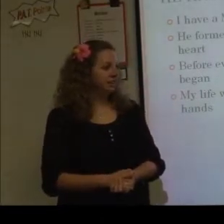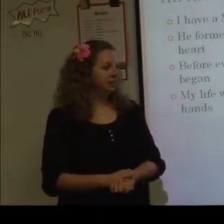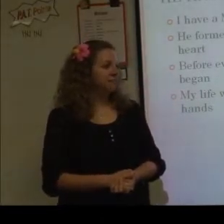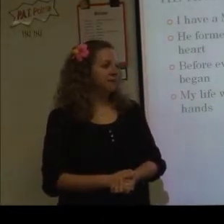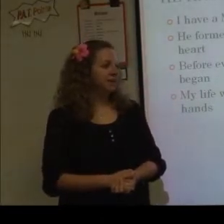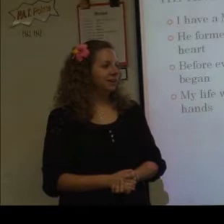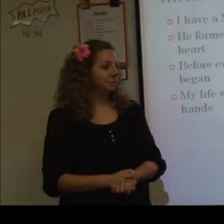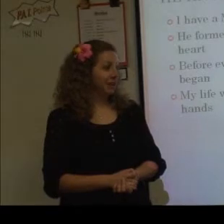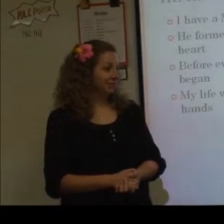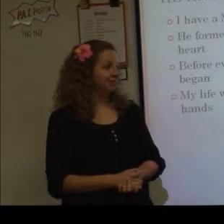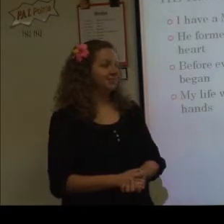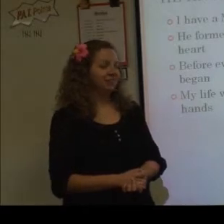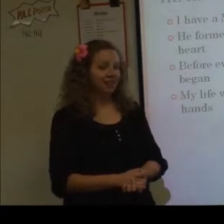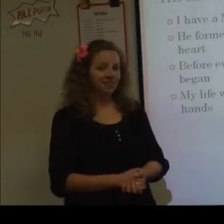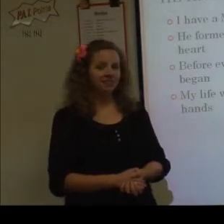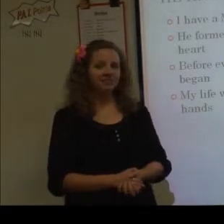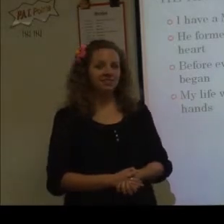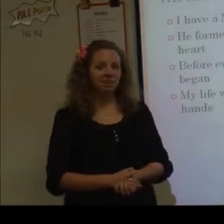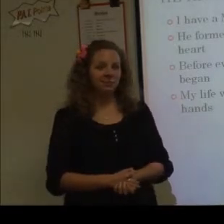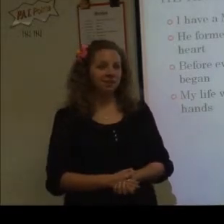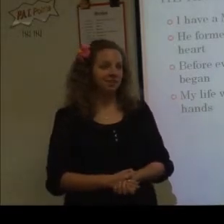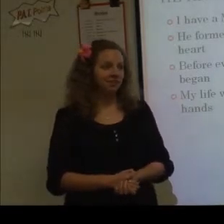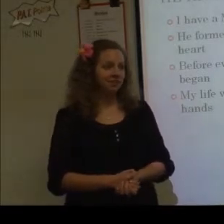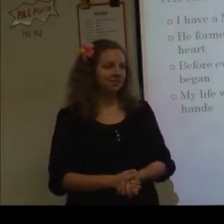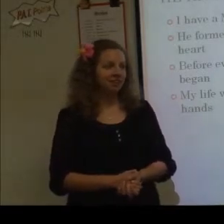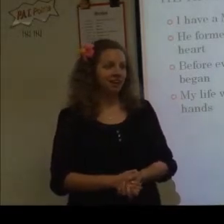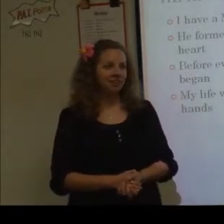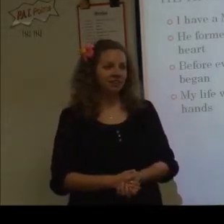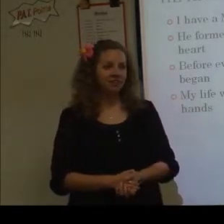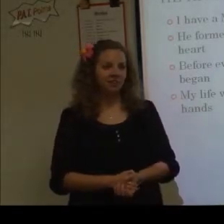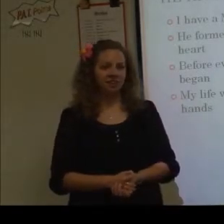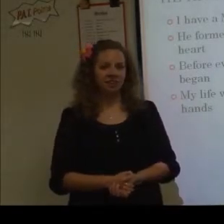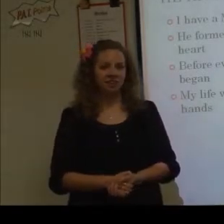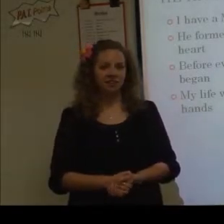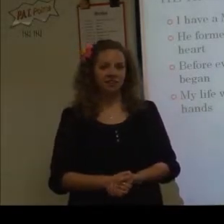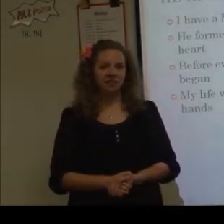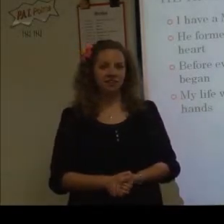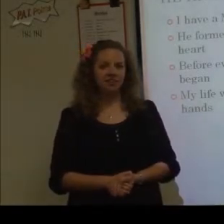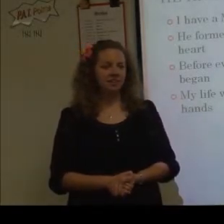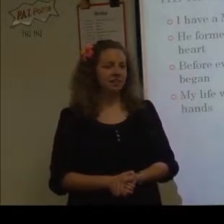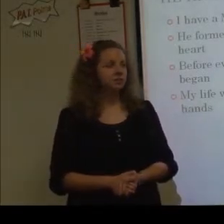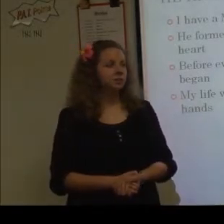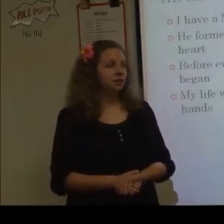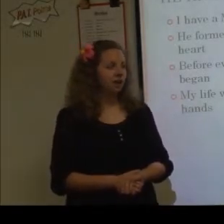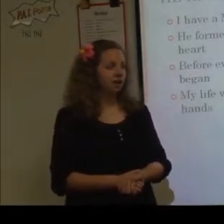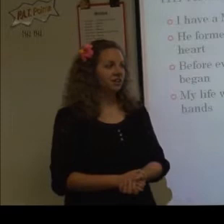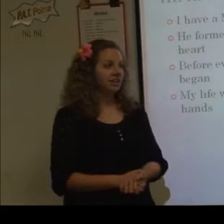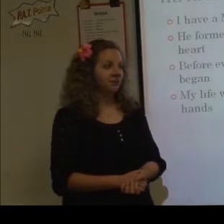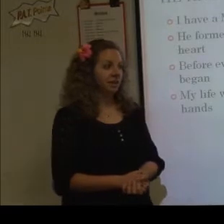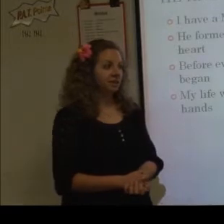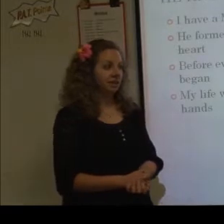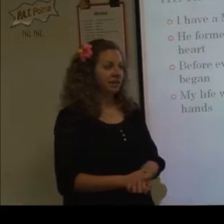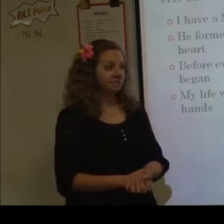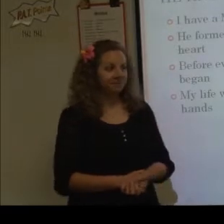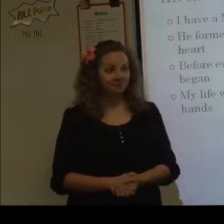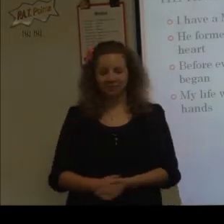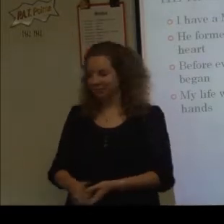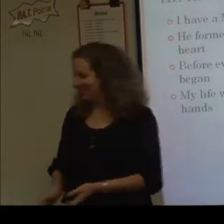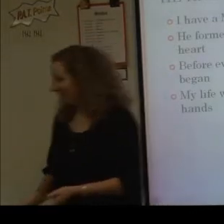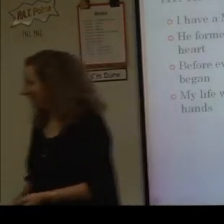He make me. Okay. Anybody else have anything to add to that, or do you like that? Okay. So God, He made me. Okay.